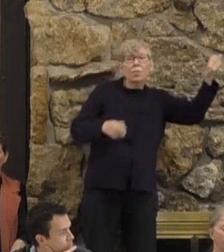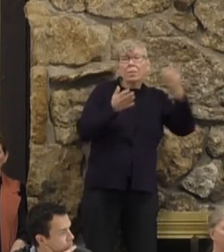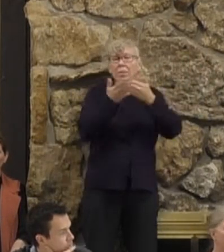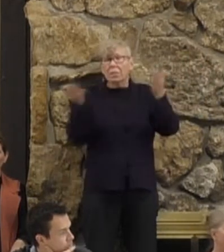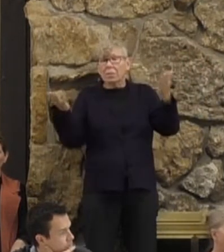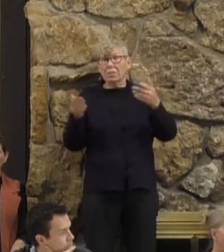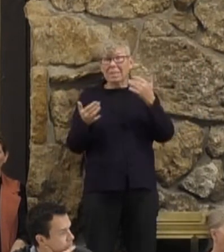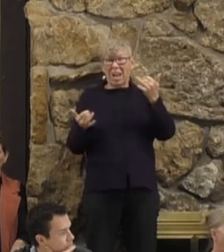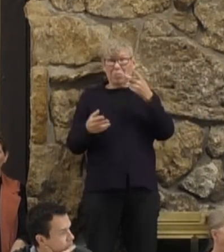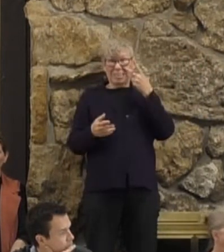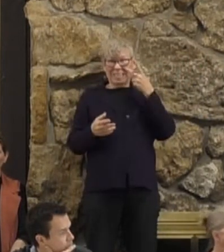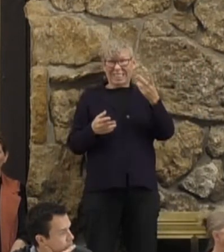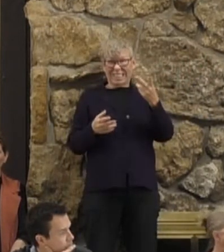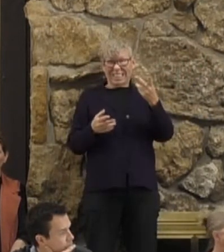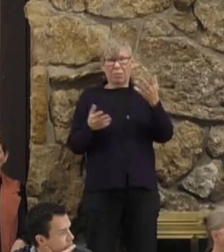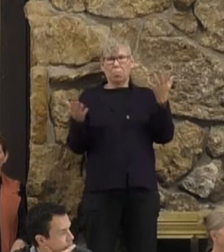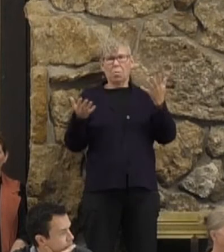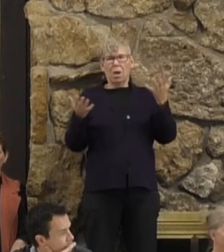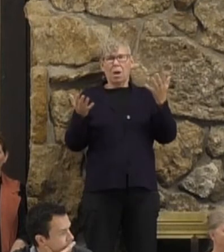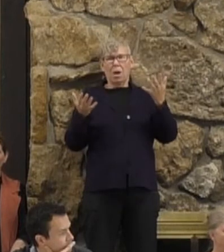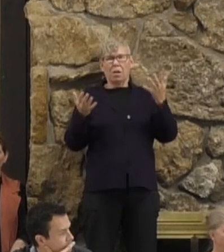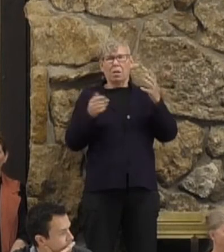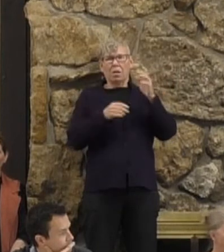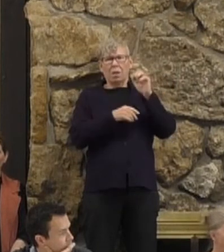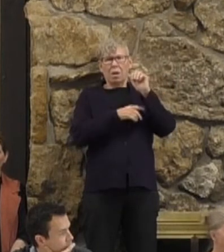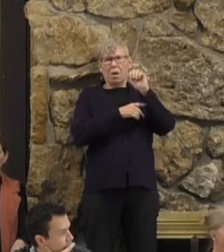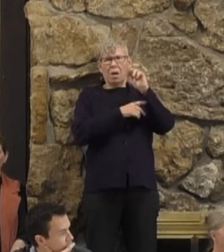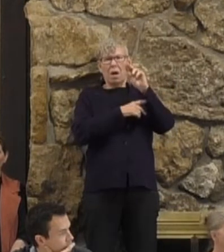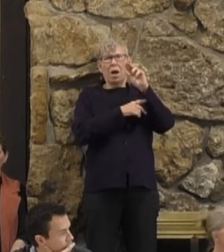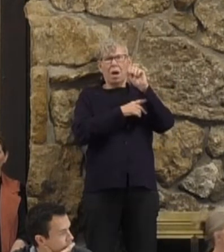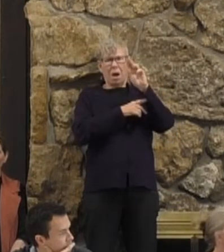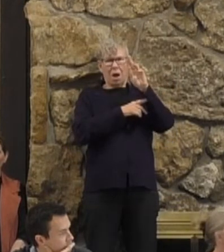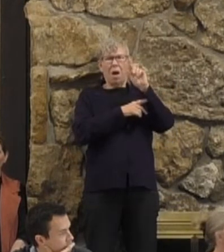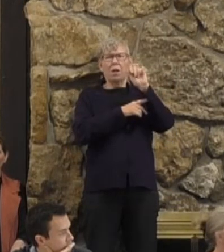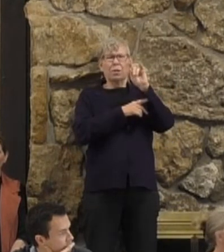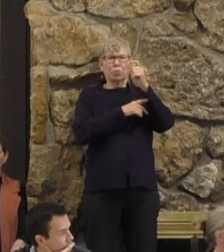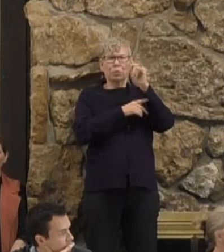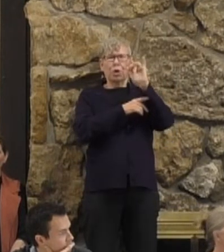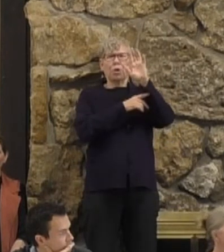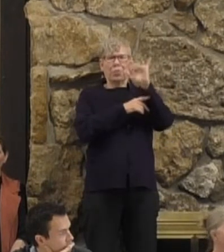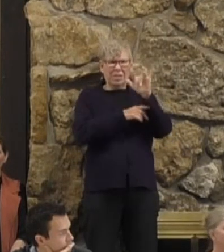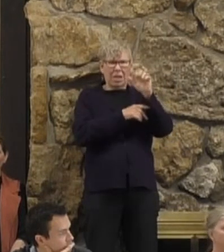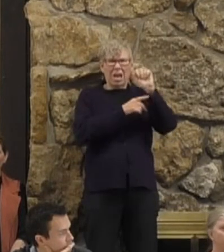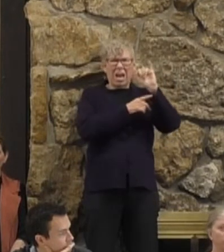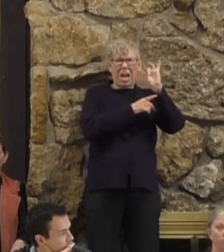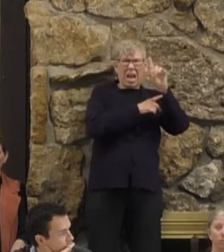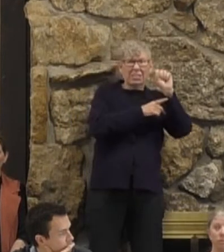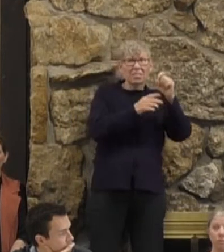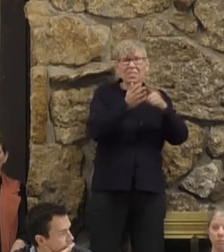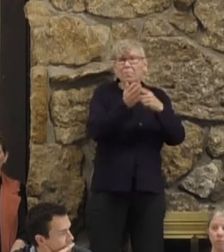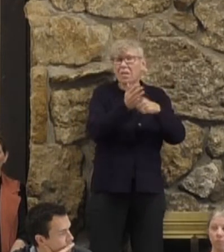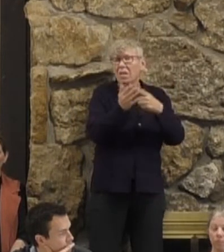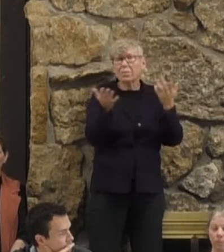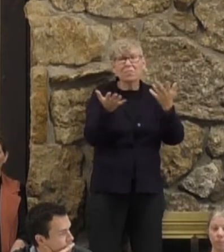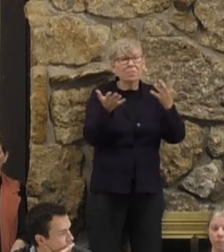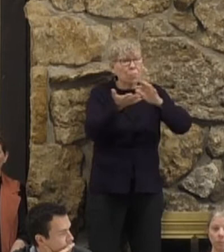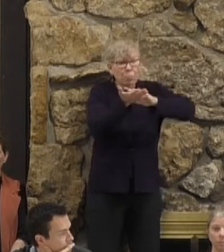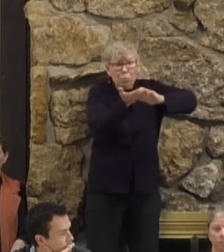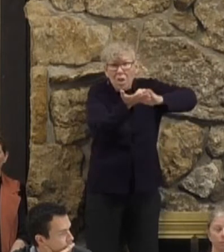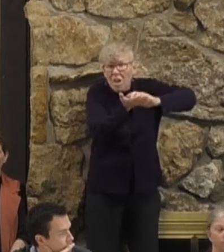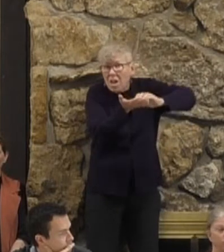and services is a fairly broad term that encompasses things like braille or readers for deaf individuals. It can